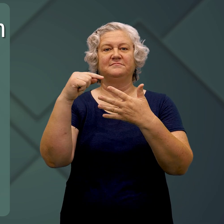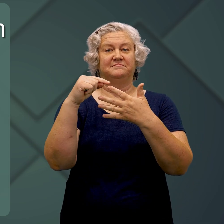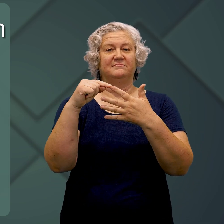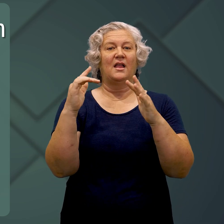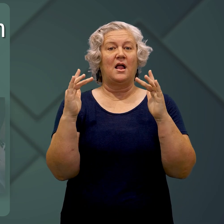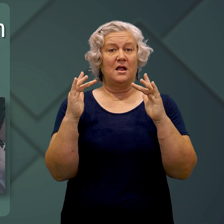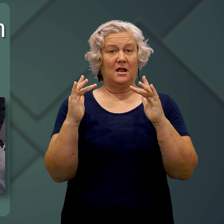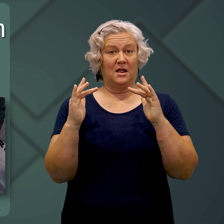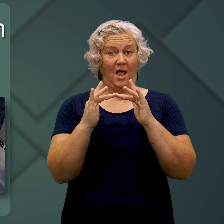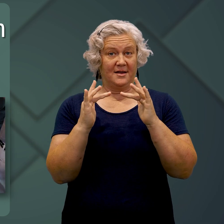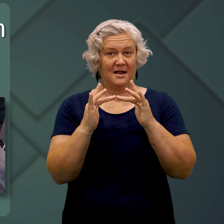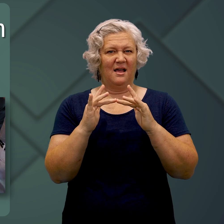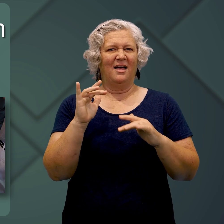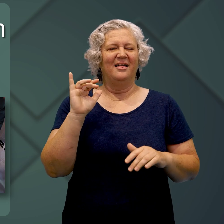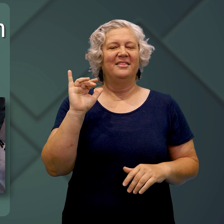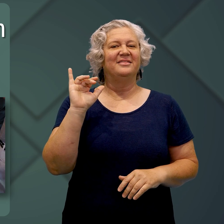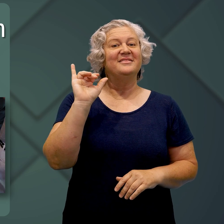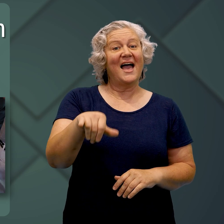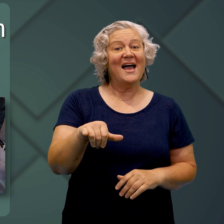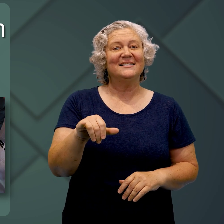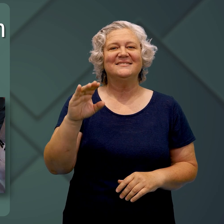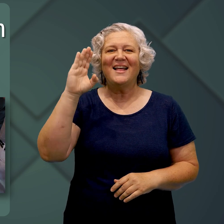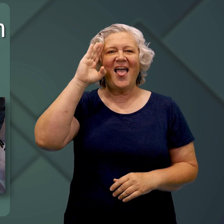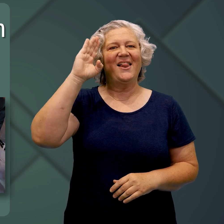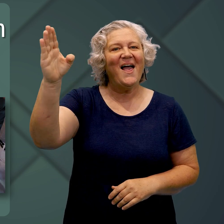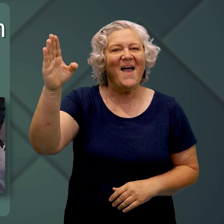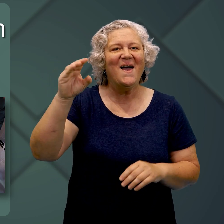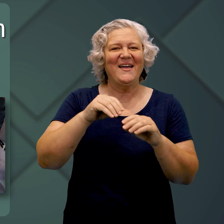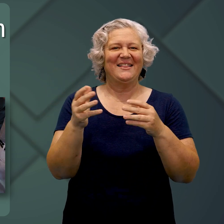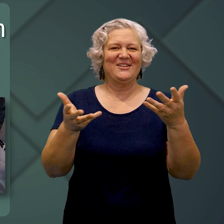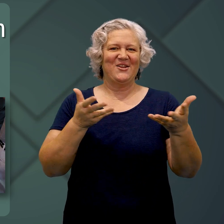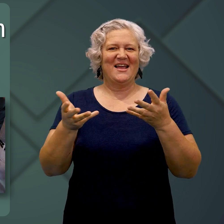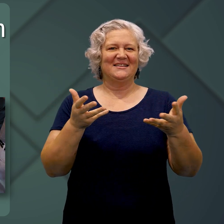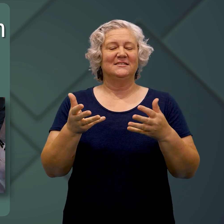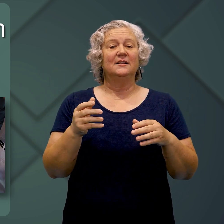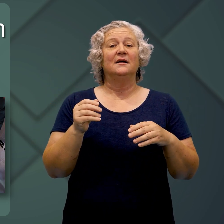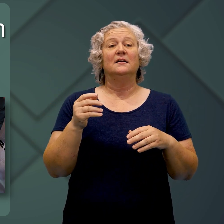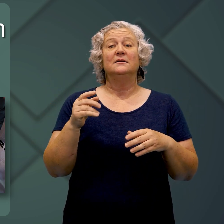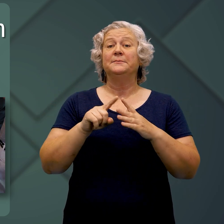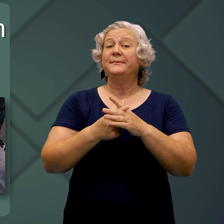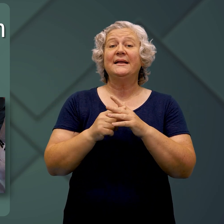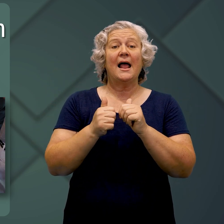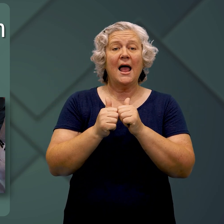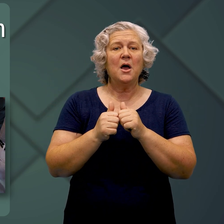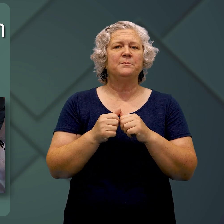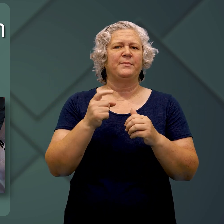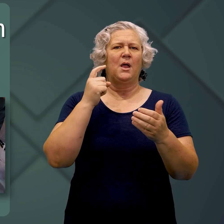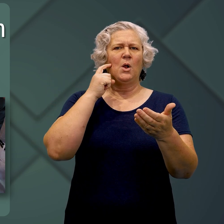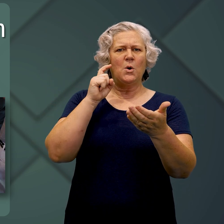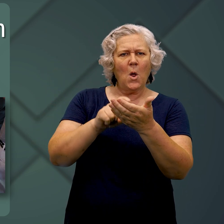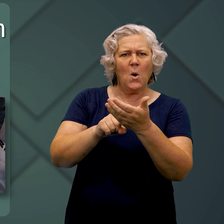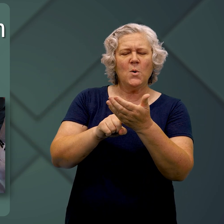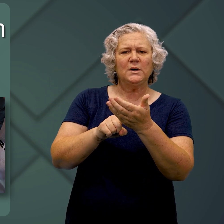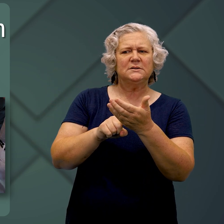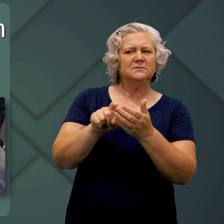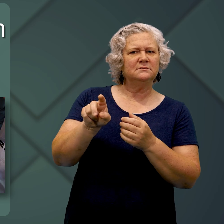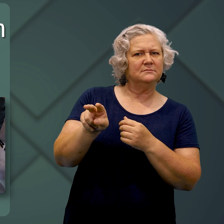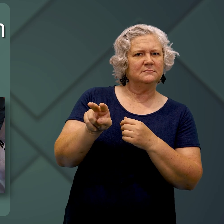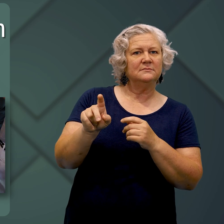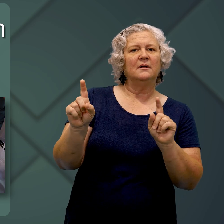The second is contact. That's the hello in the interaction. It begins with noticing and then by